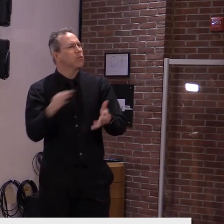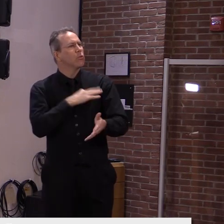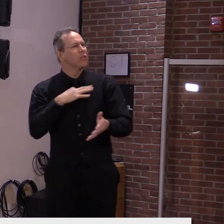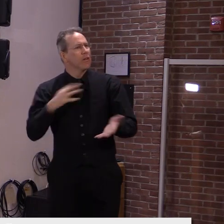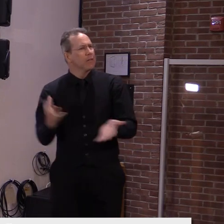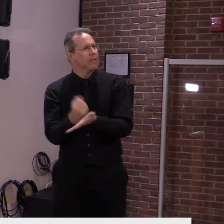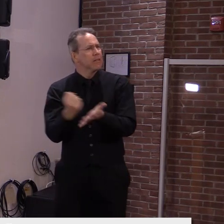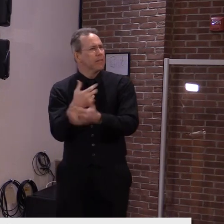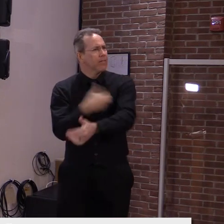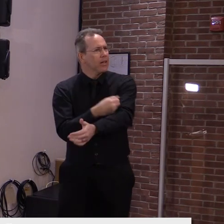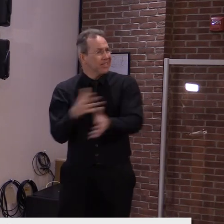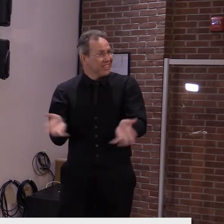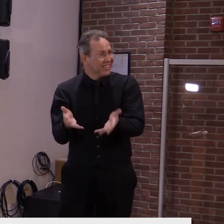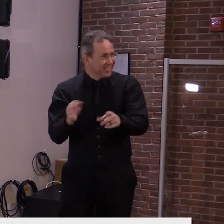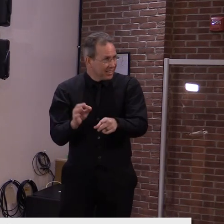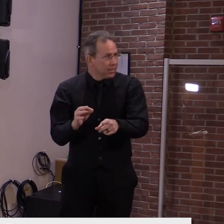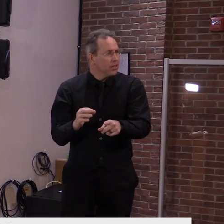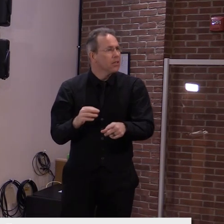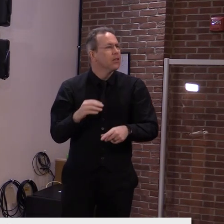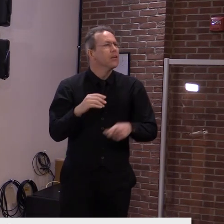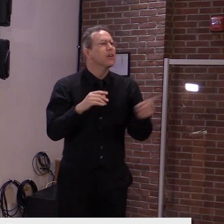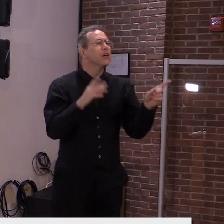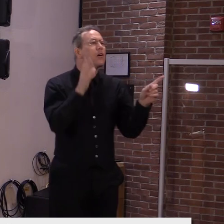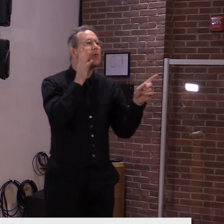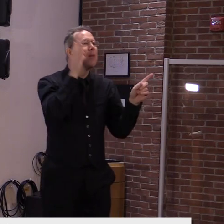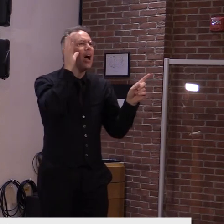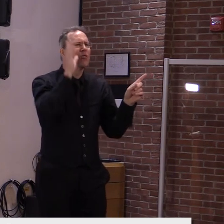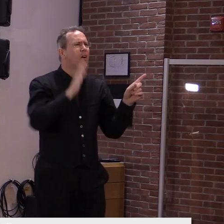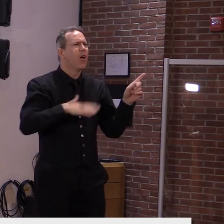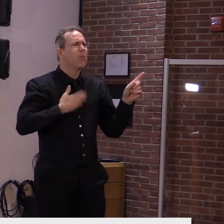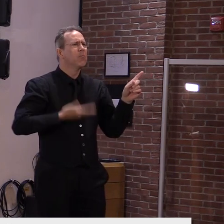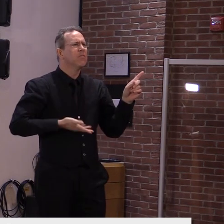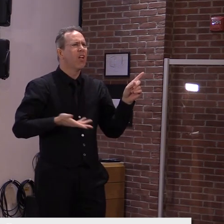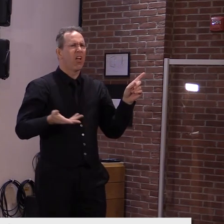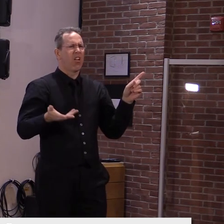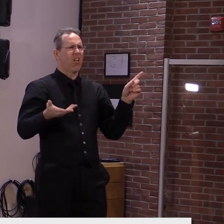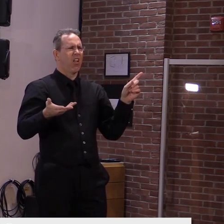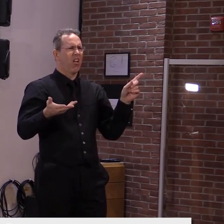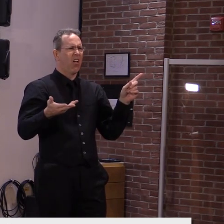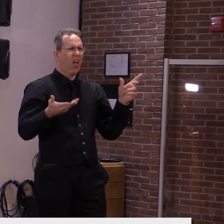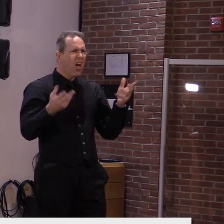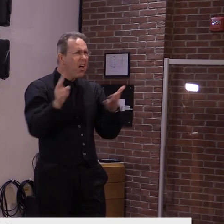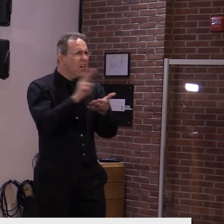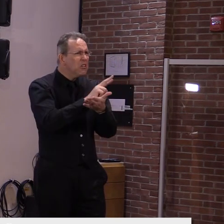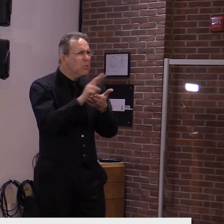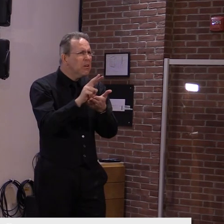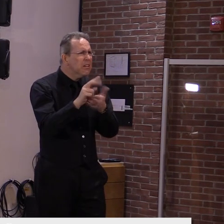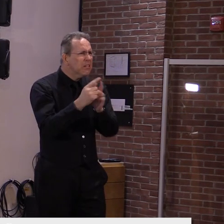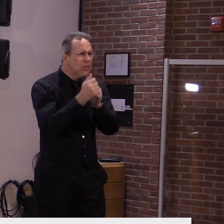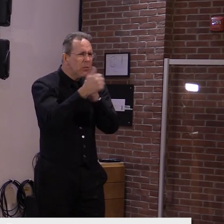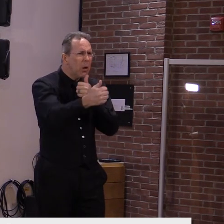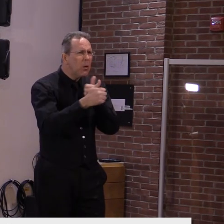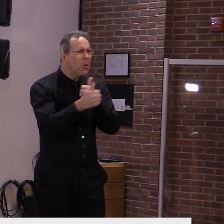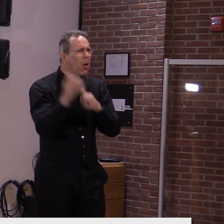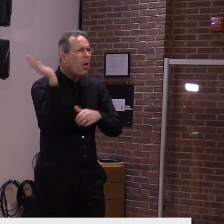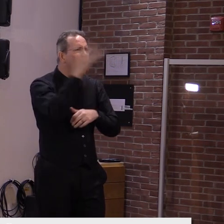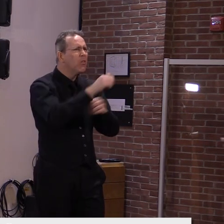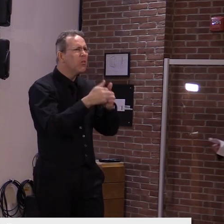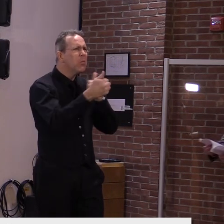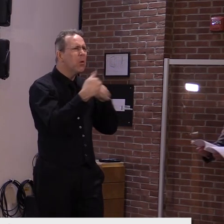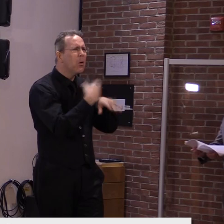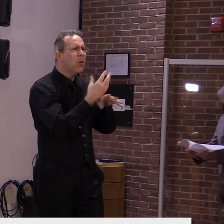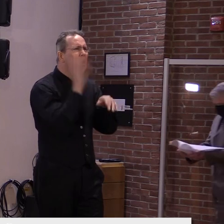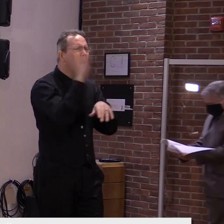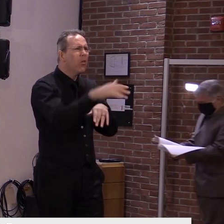their students are now going to miss out on 2 days of in-person instruction. And they want to know, is it necessary to go fully remote during these